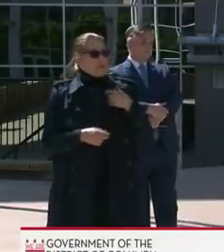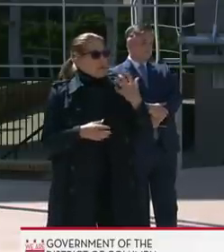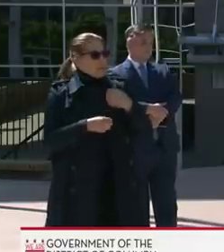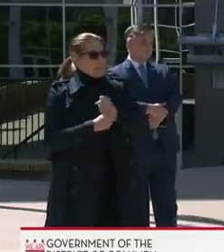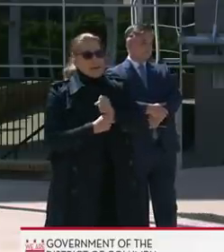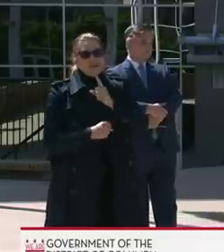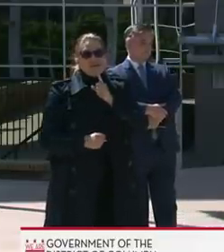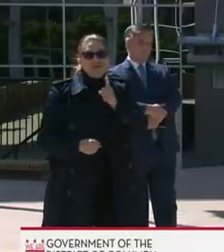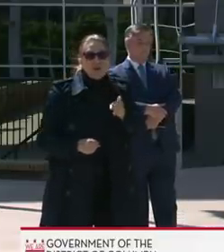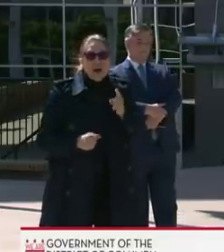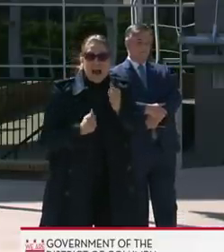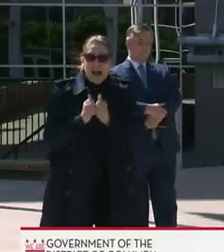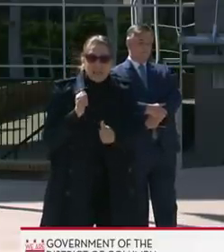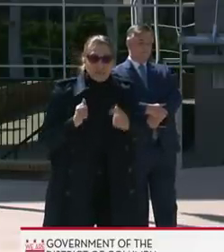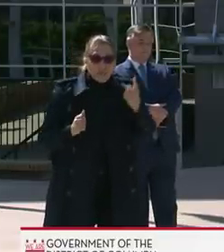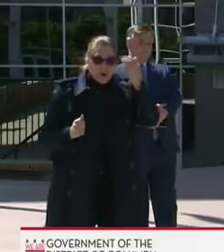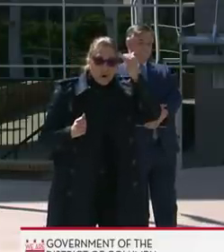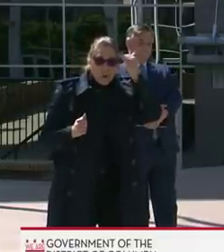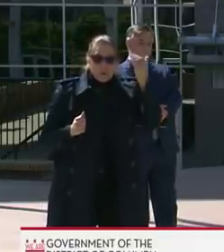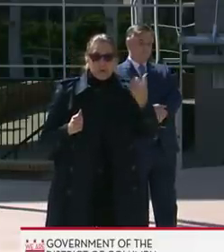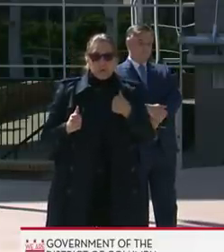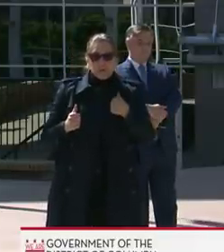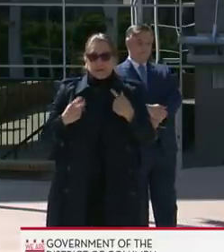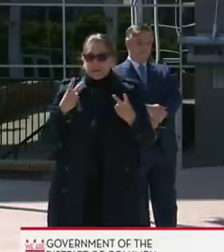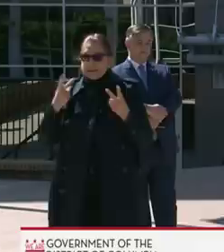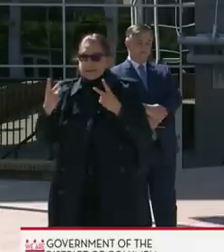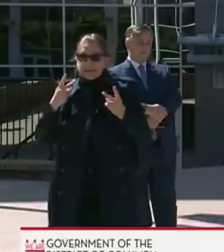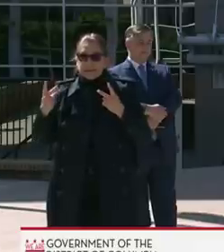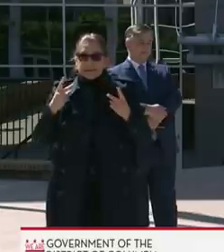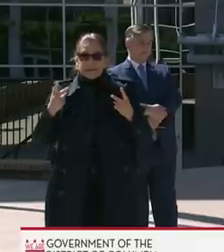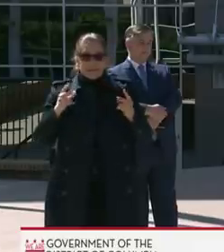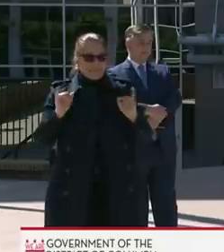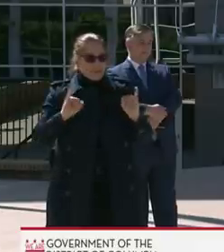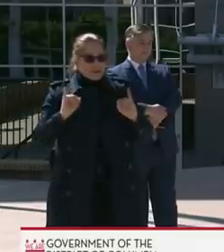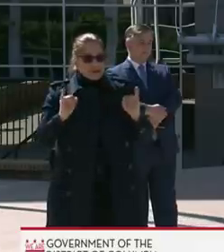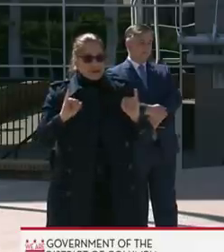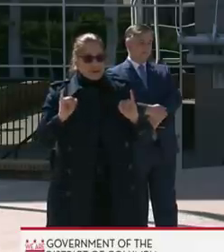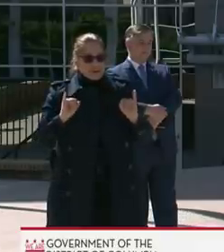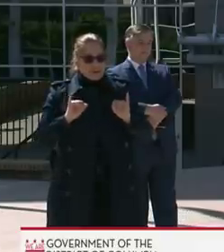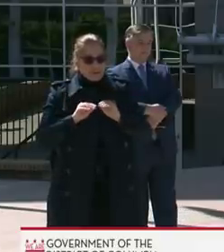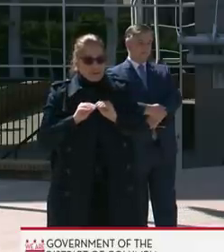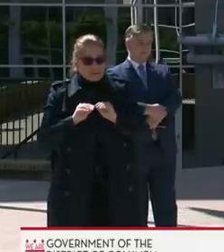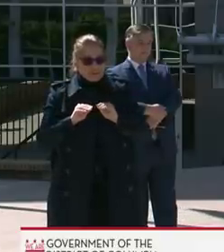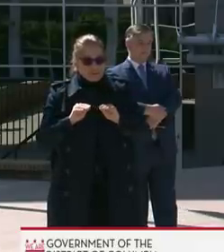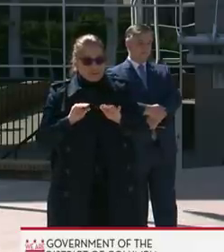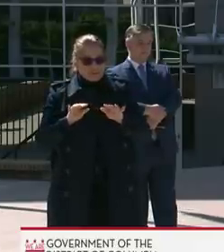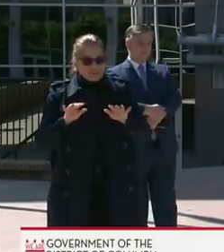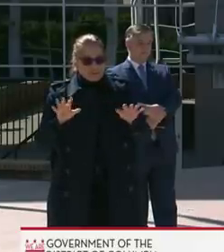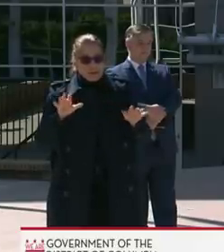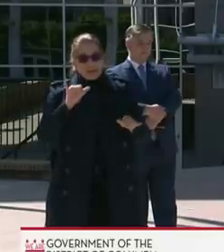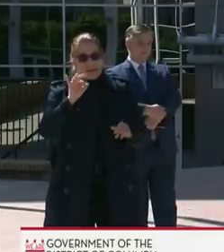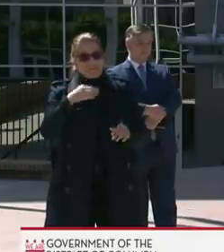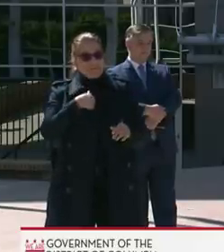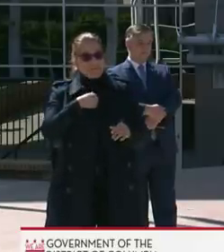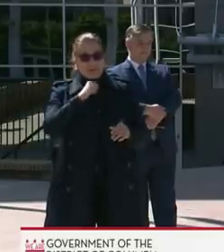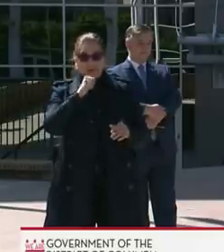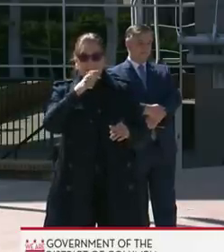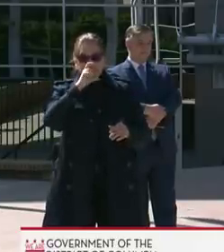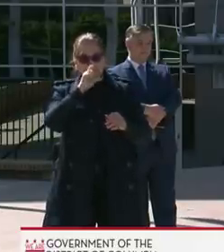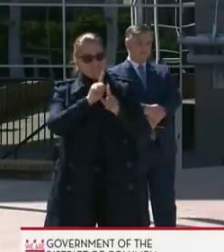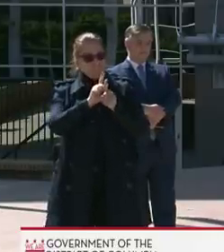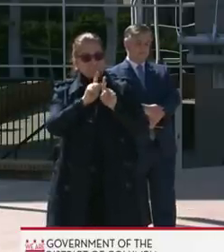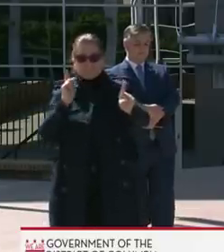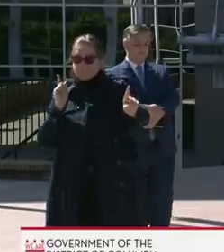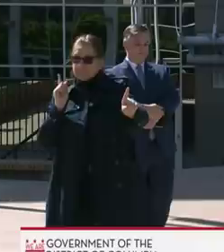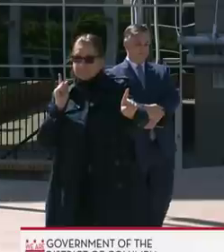infection in our city, that if we aren't strict in our social distancing, the community spread will continue, and